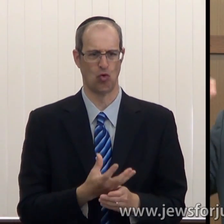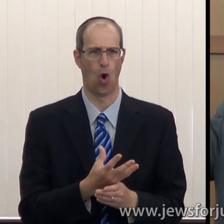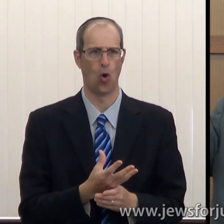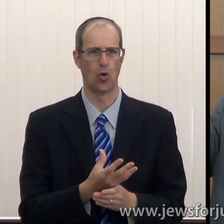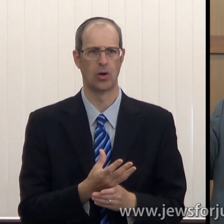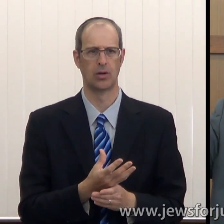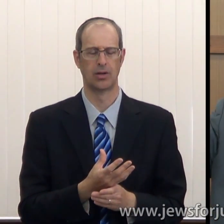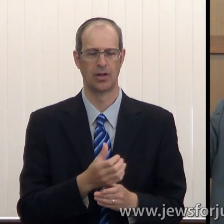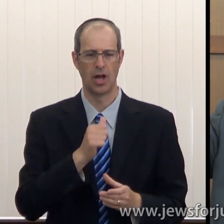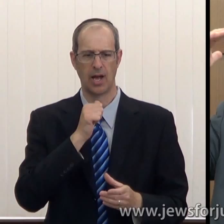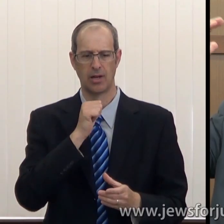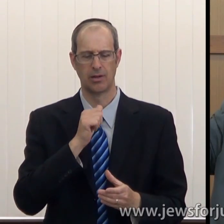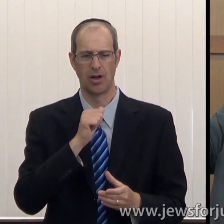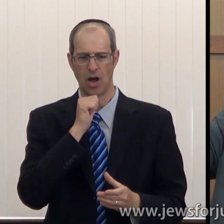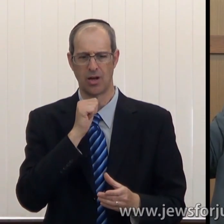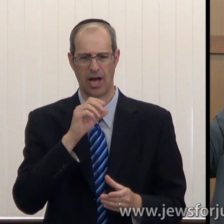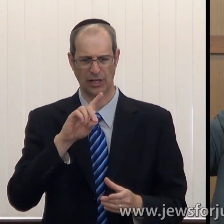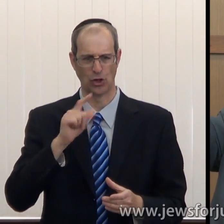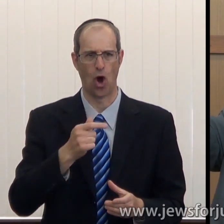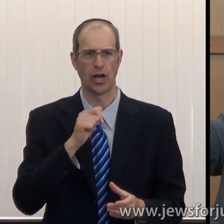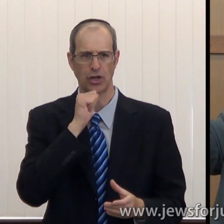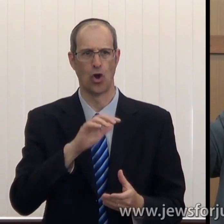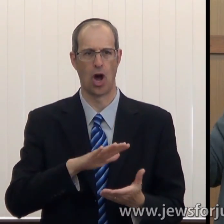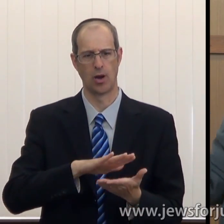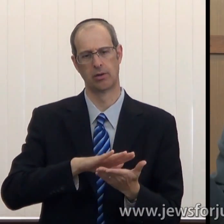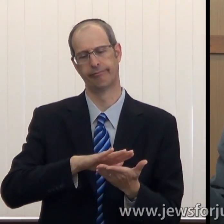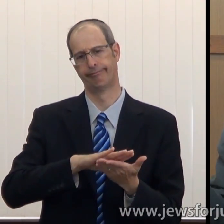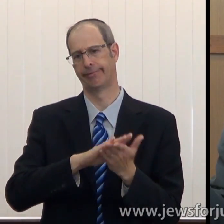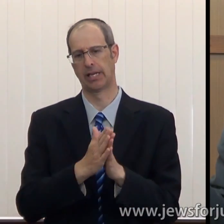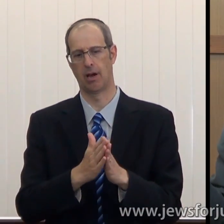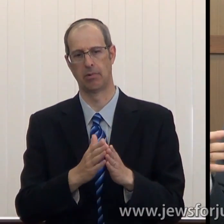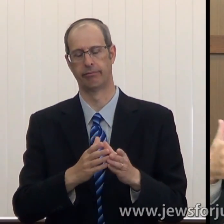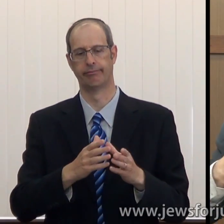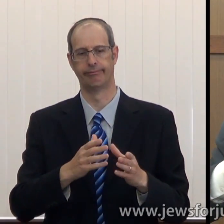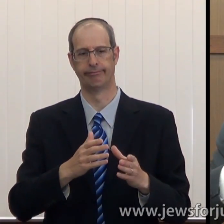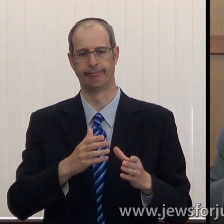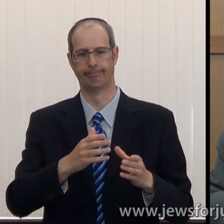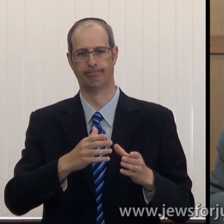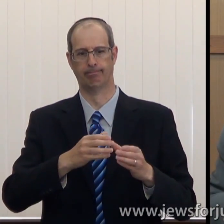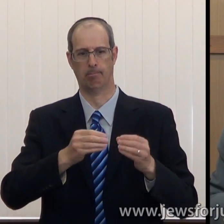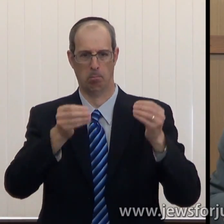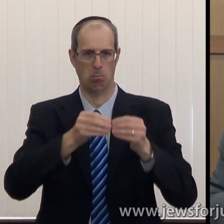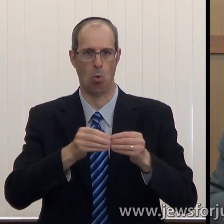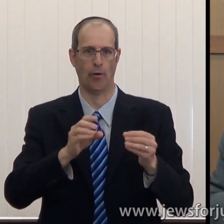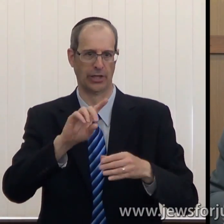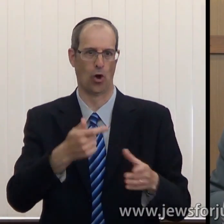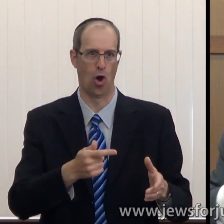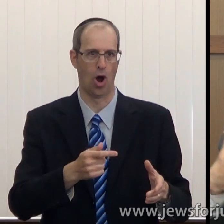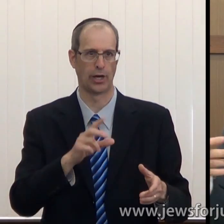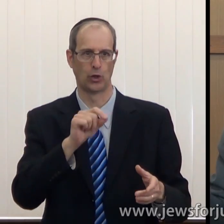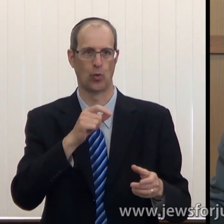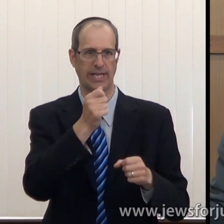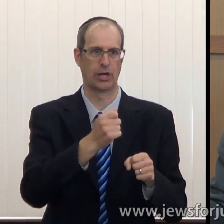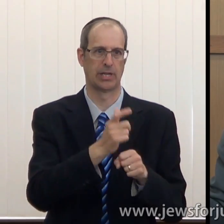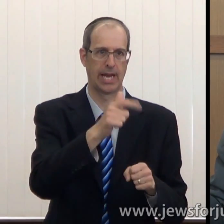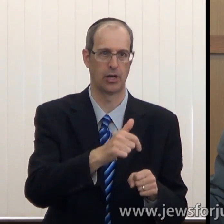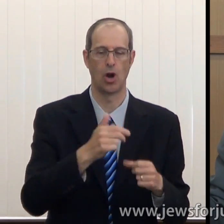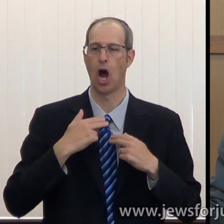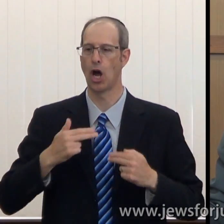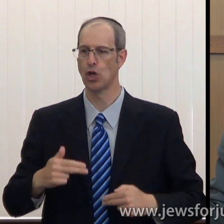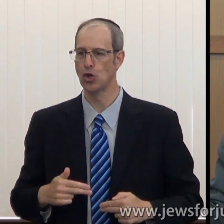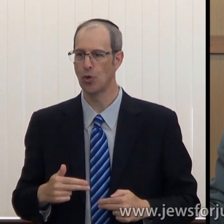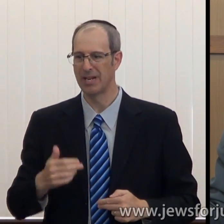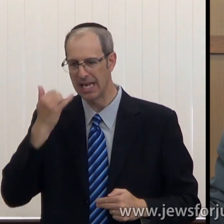become more of a dog after 30 years or 20 years or 10 years. A human being that doesn't grow is